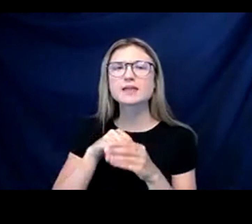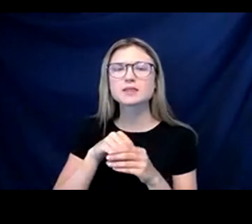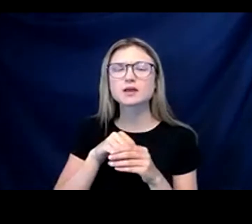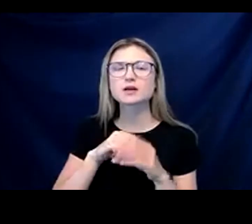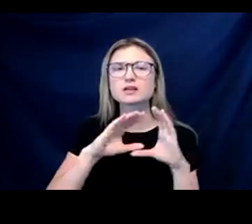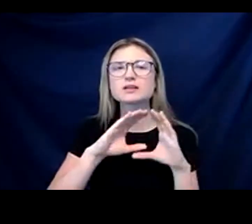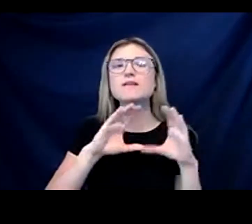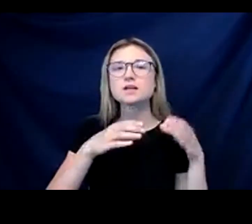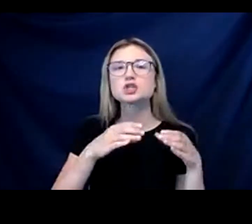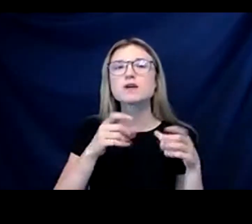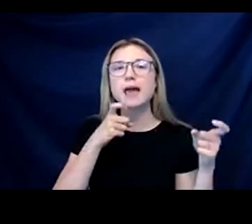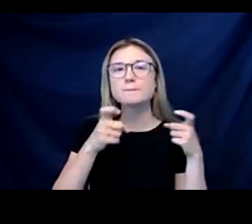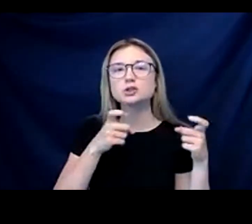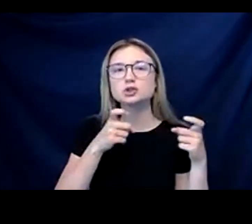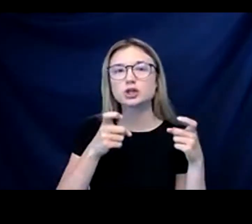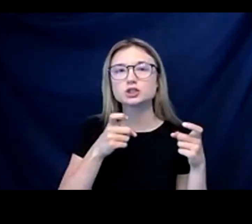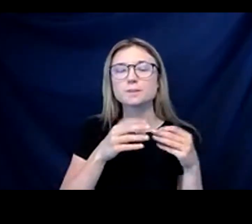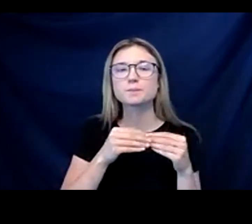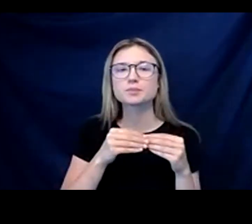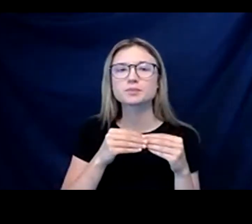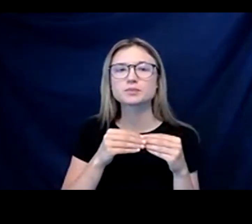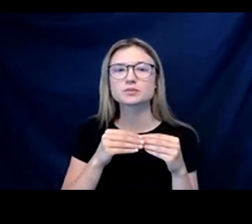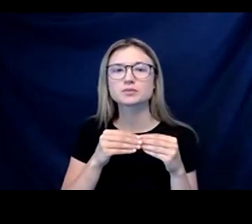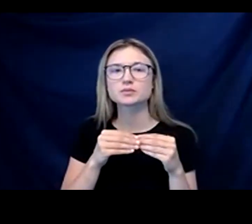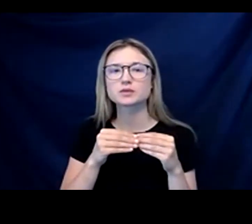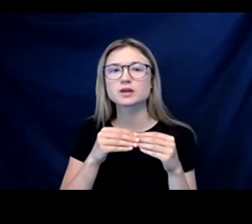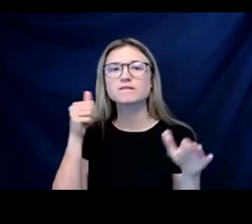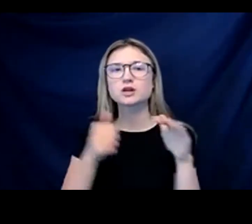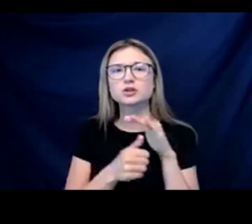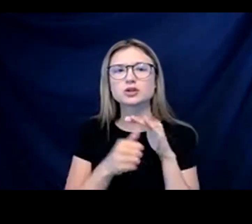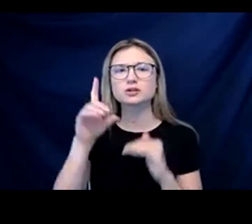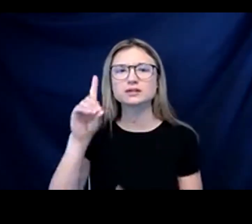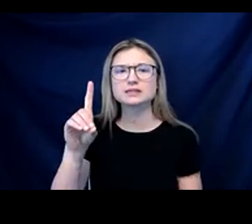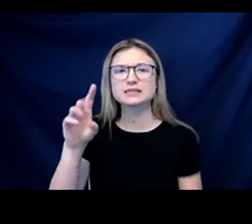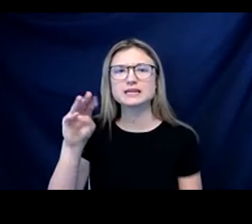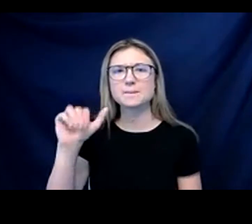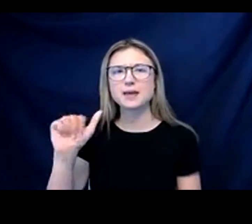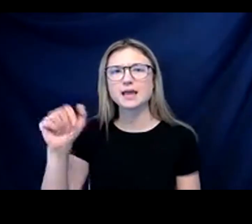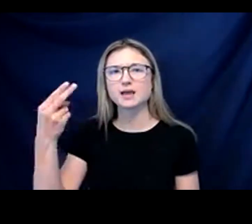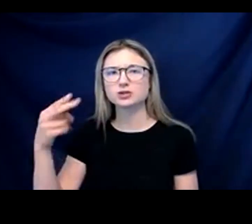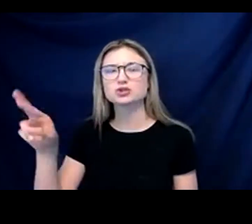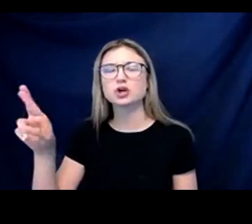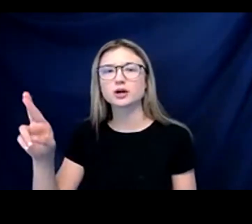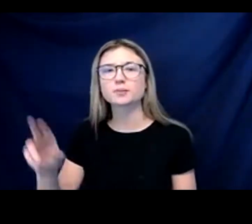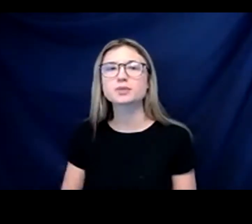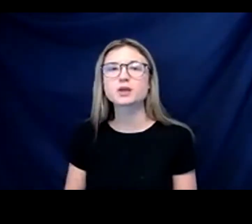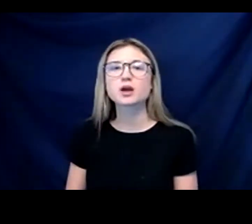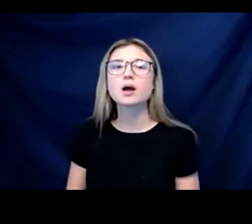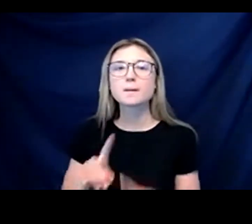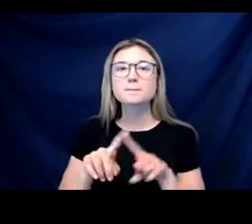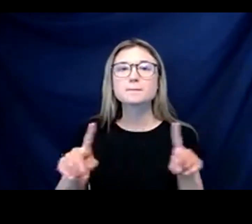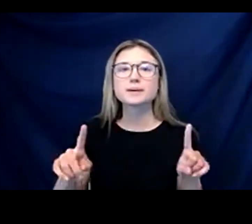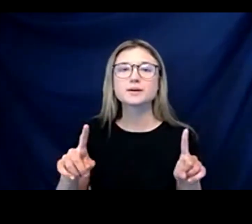so it'll fall under D of A HR. But we'll have